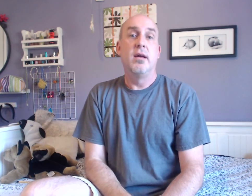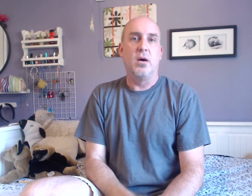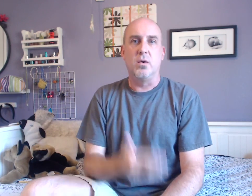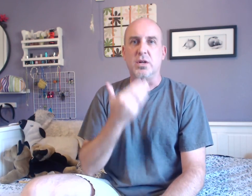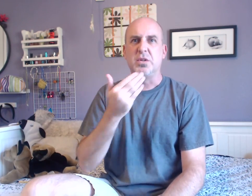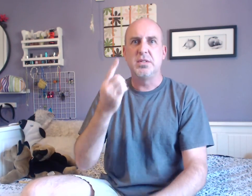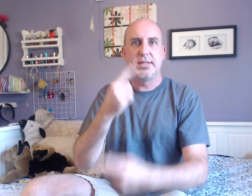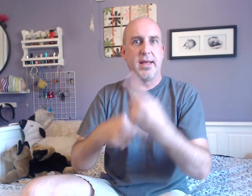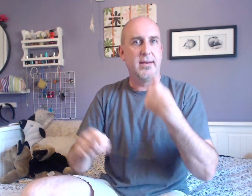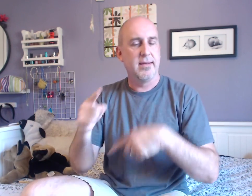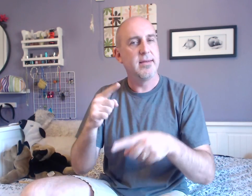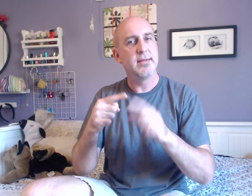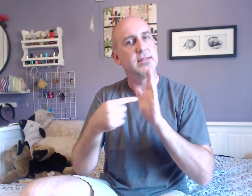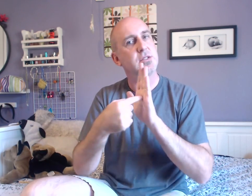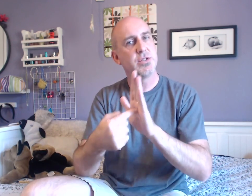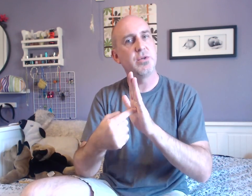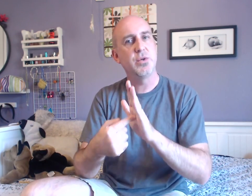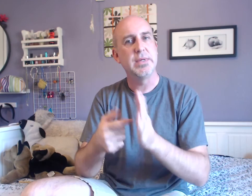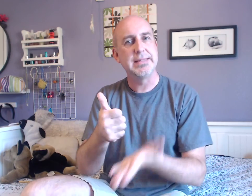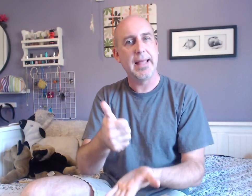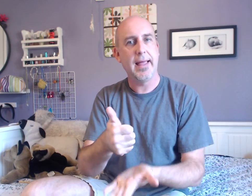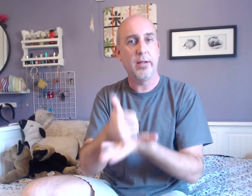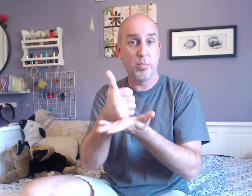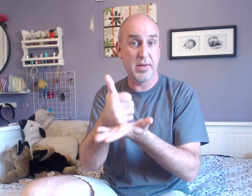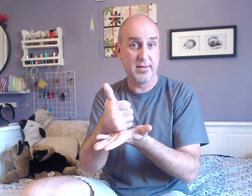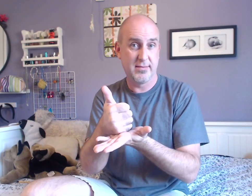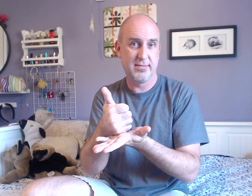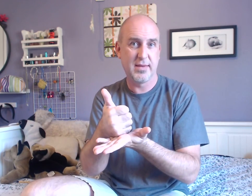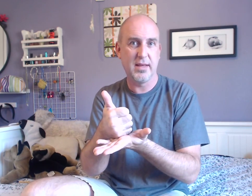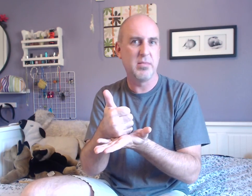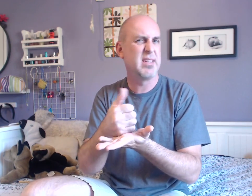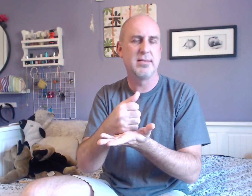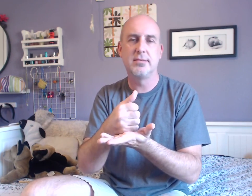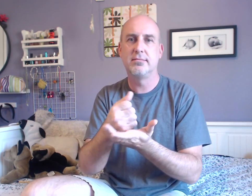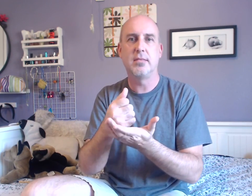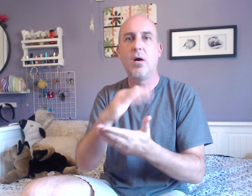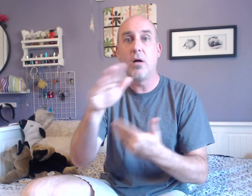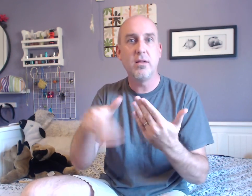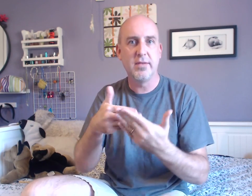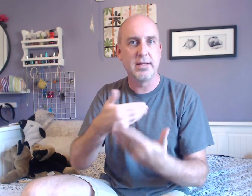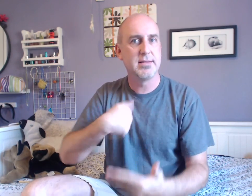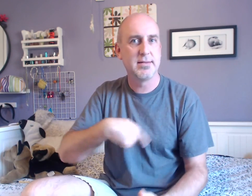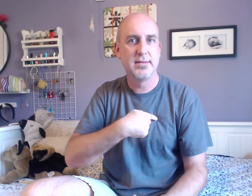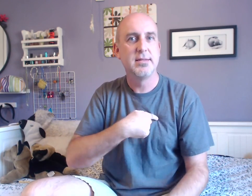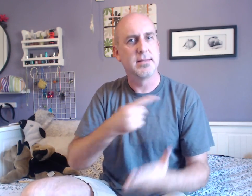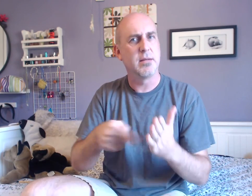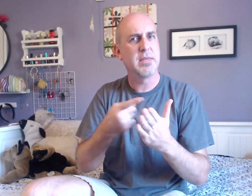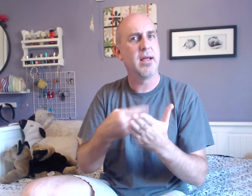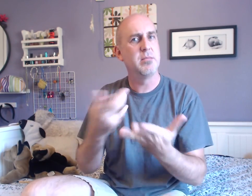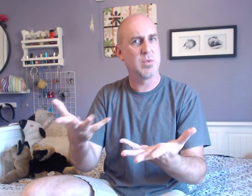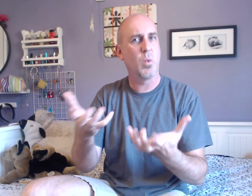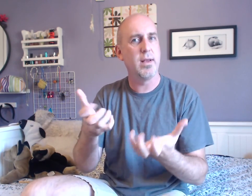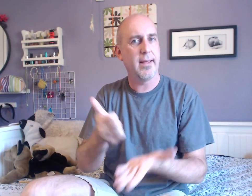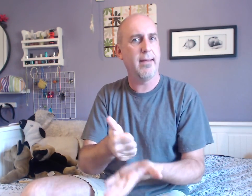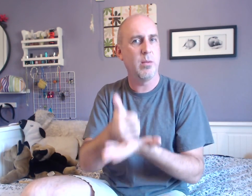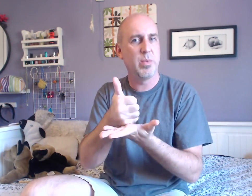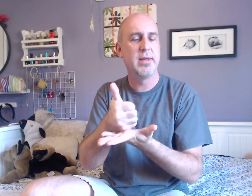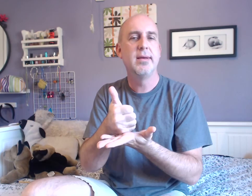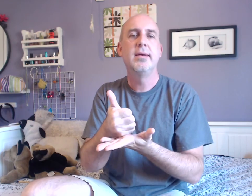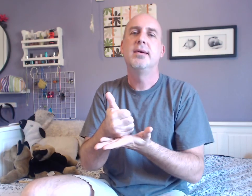Oh, good sign to show you is help. Okay, because all of us sometimes want help.